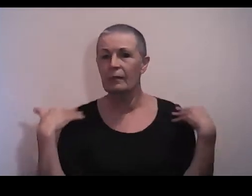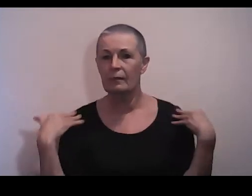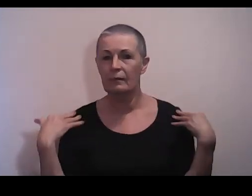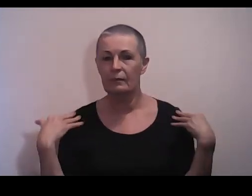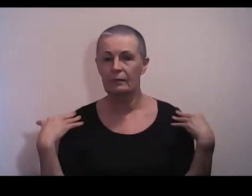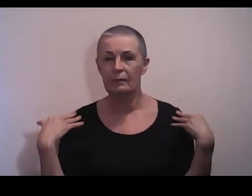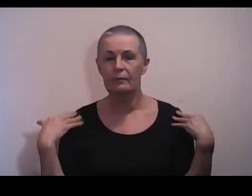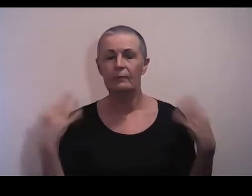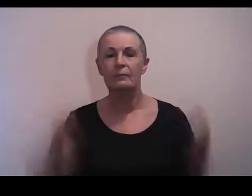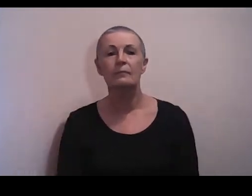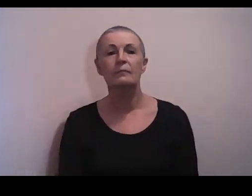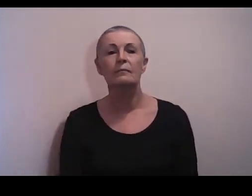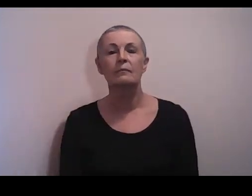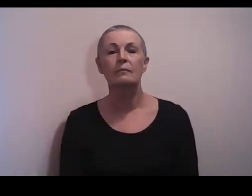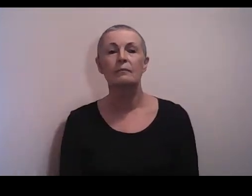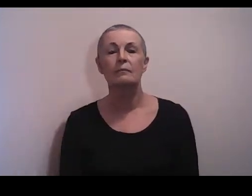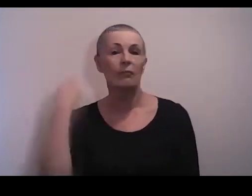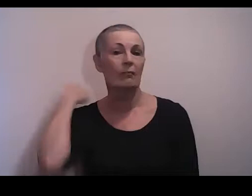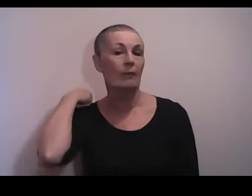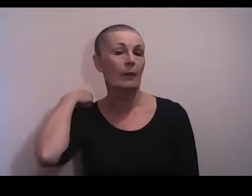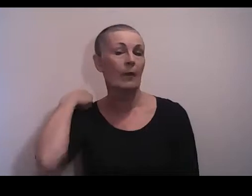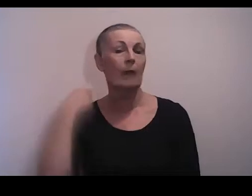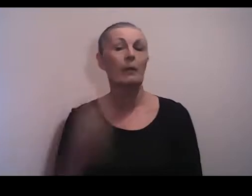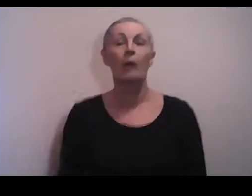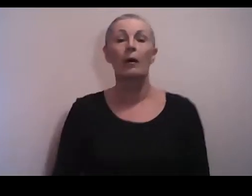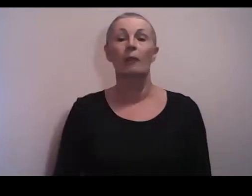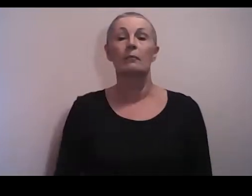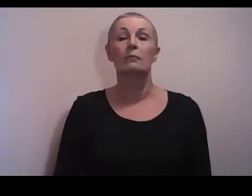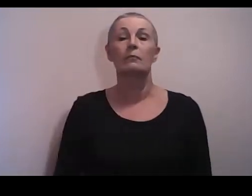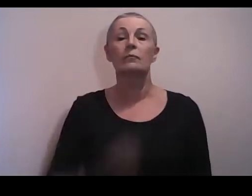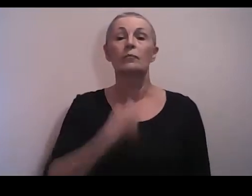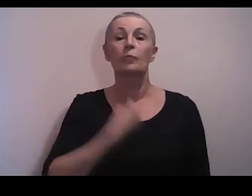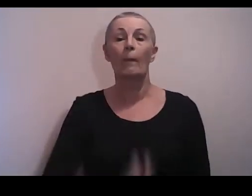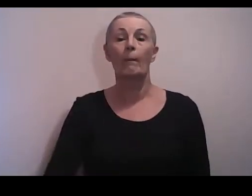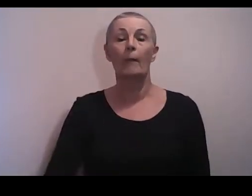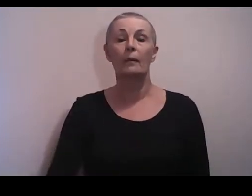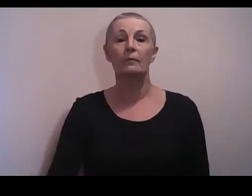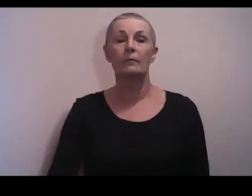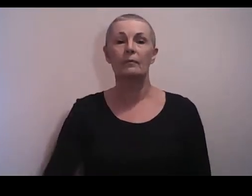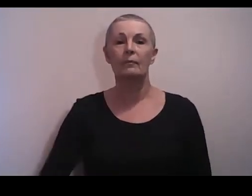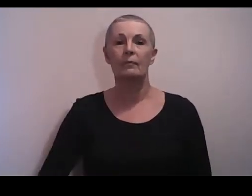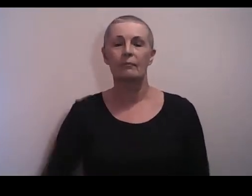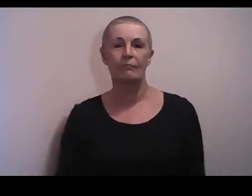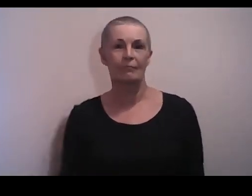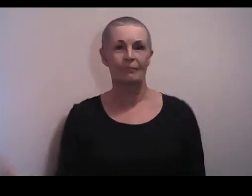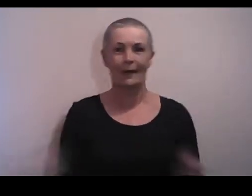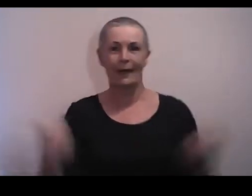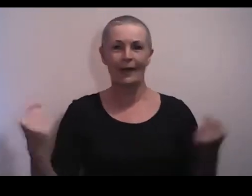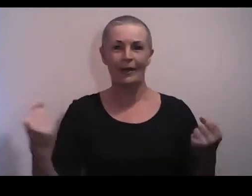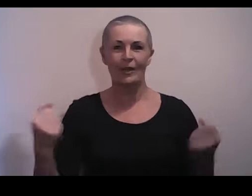So keeping your spine upright, that's when your energy can flow clearly.